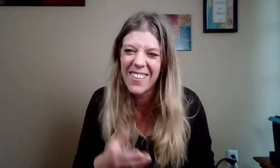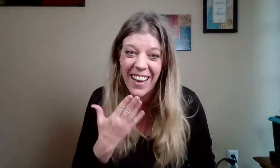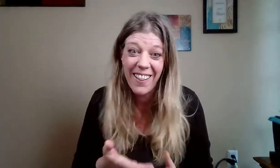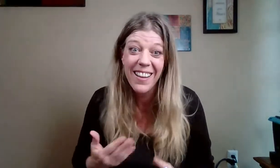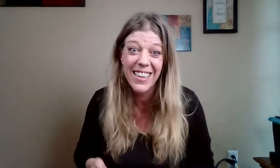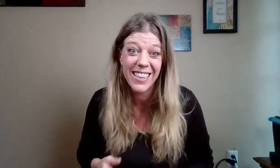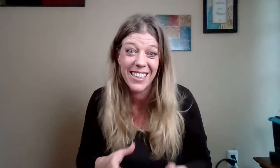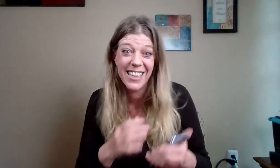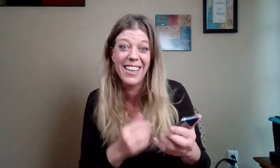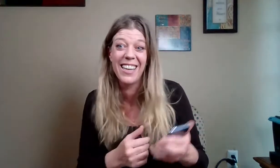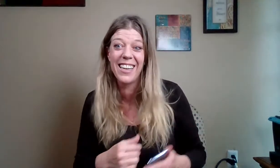Well, good.